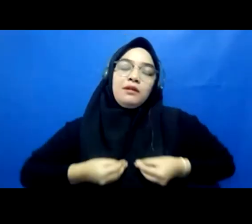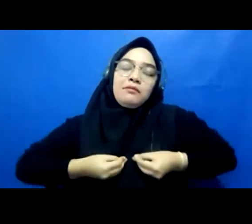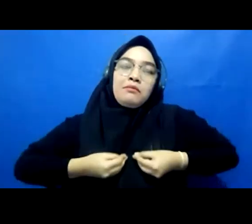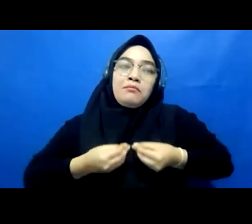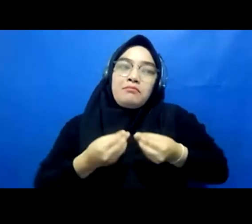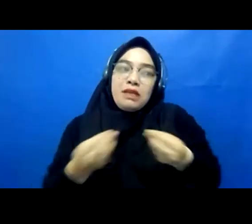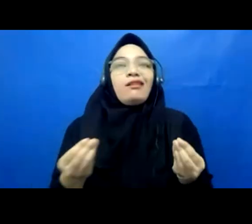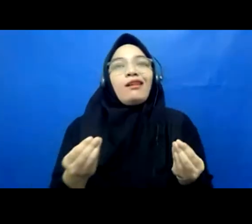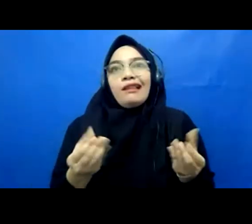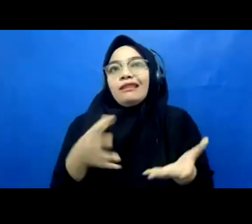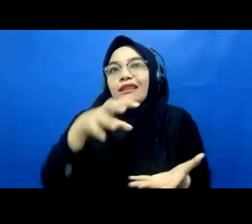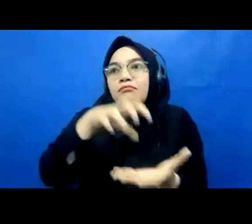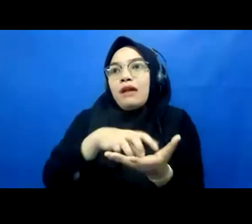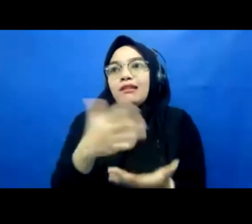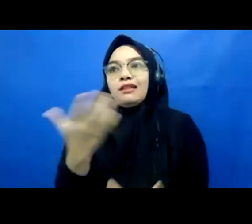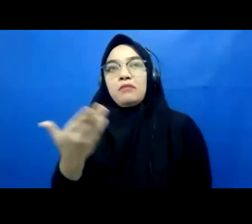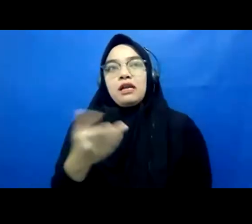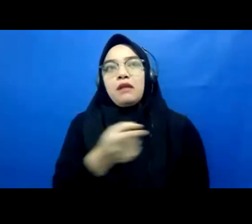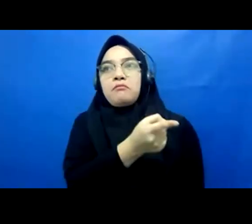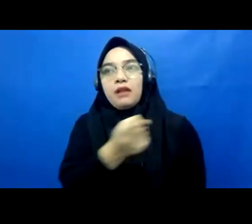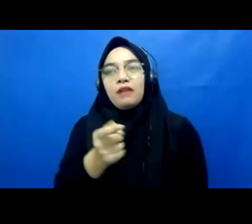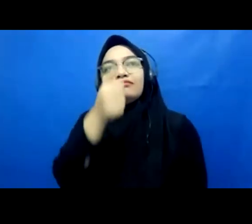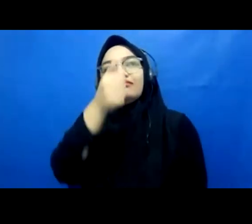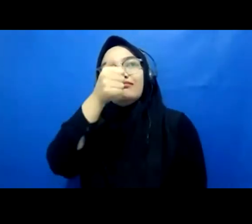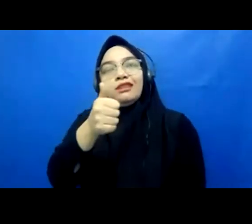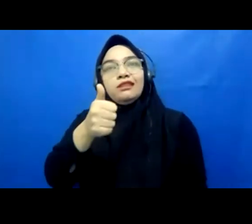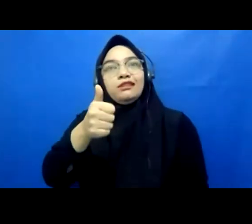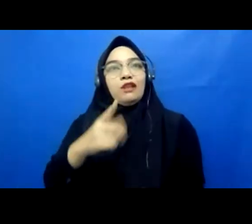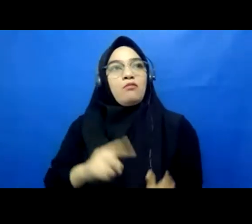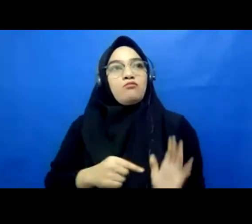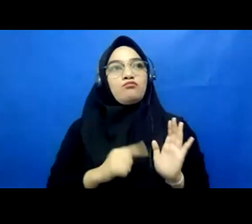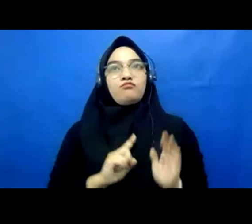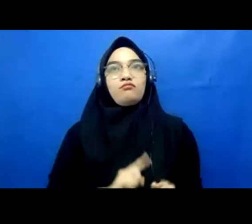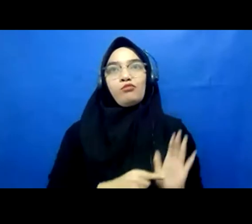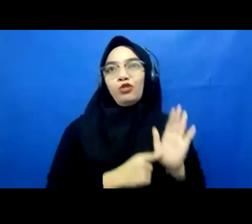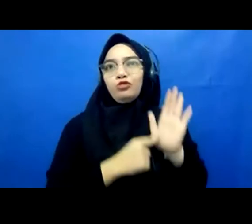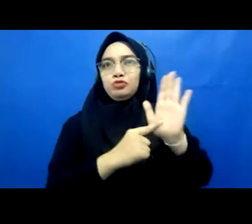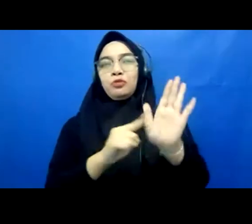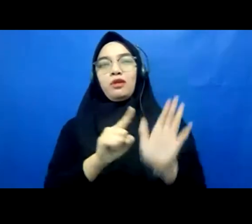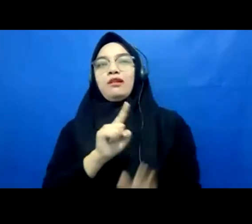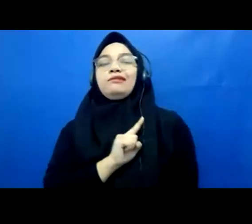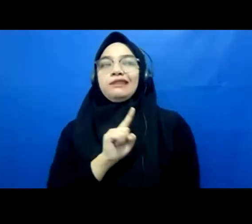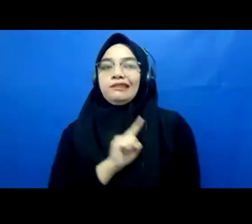well, not just a working place without providing access for them.